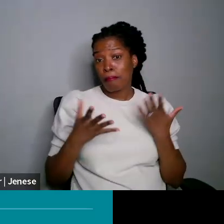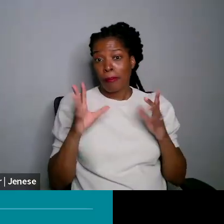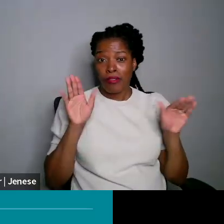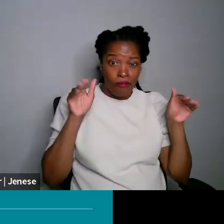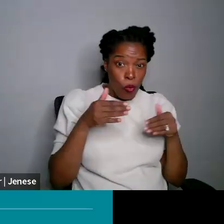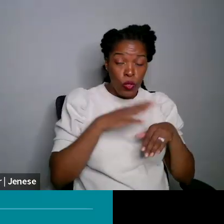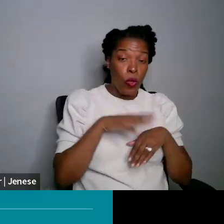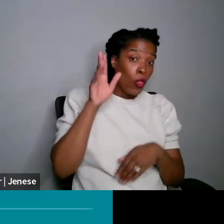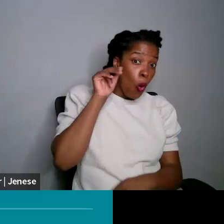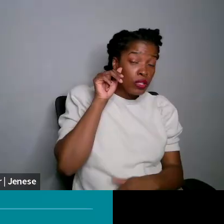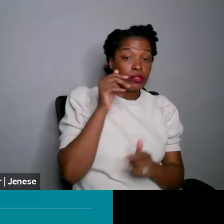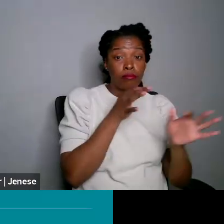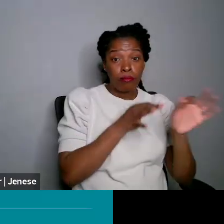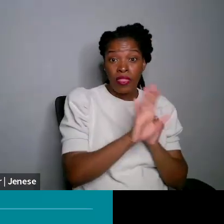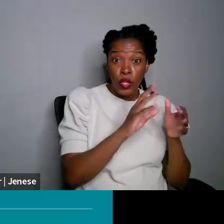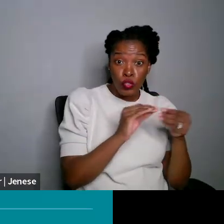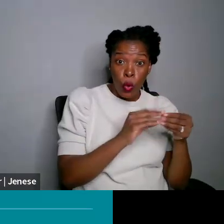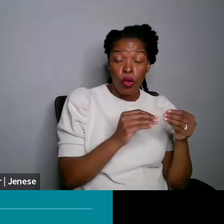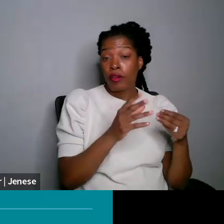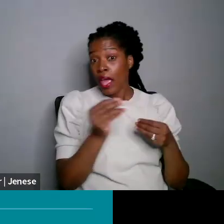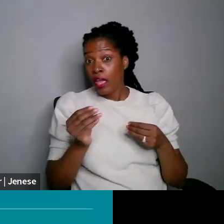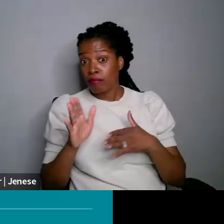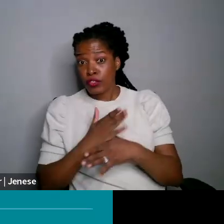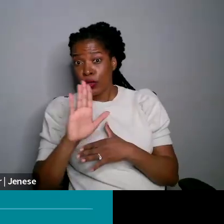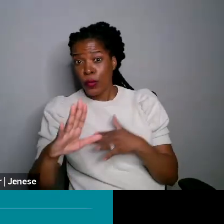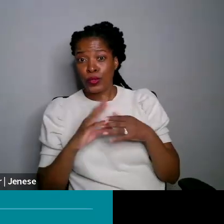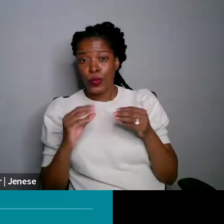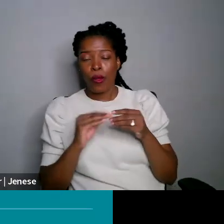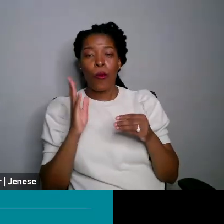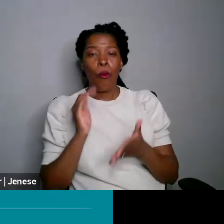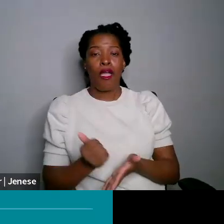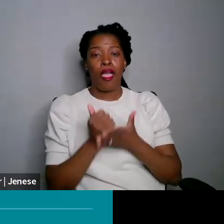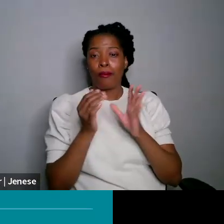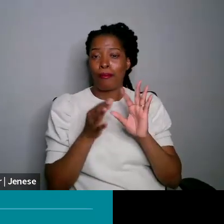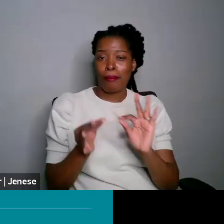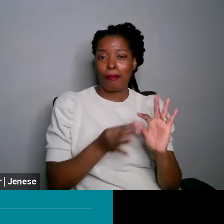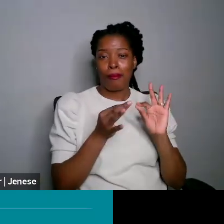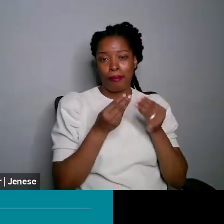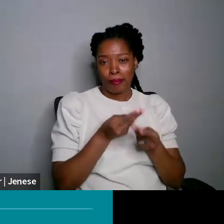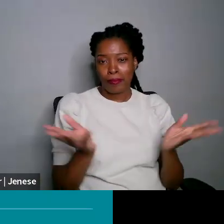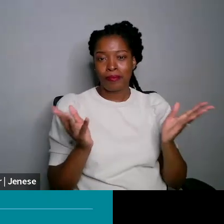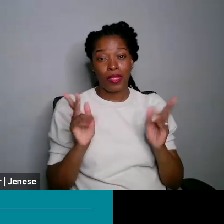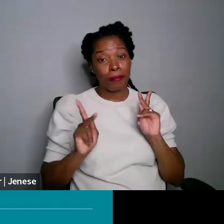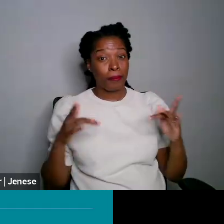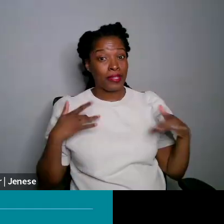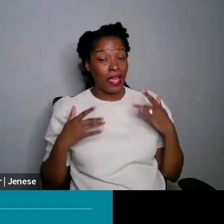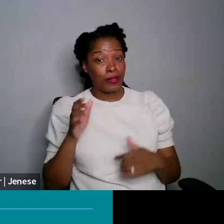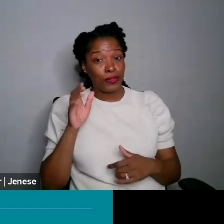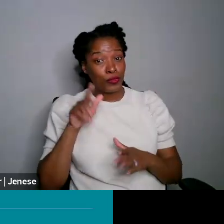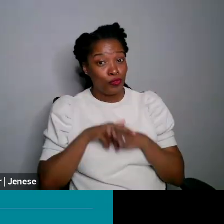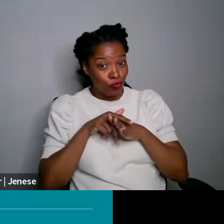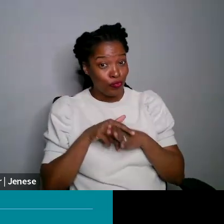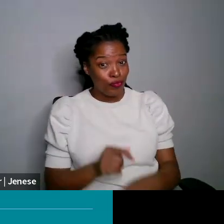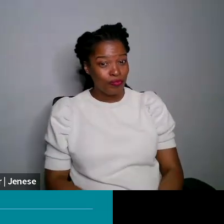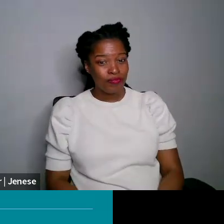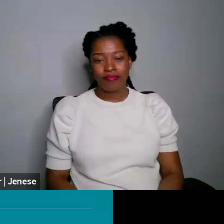and yours, would definitely help get the word out and get folks excited. Yeah, I agree. I have